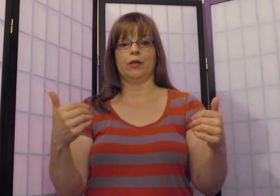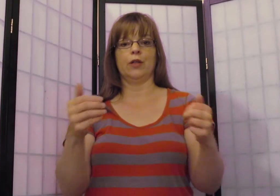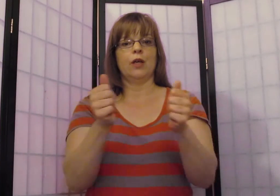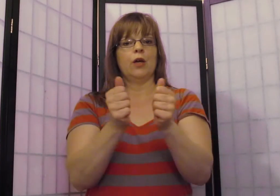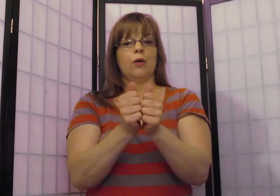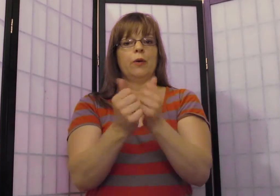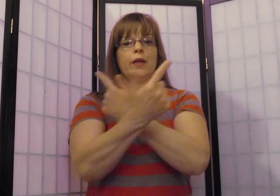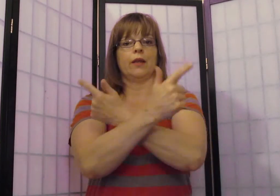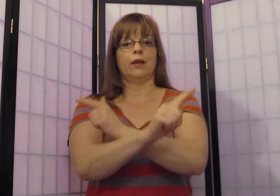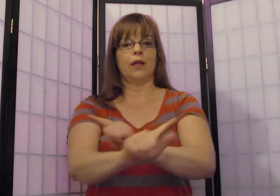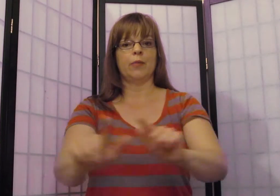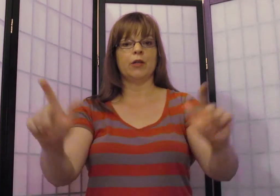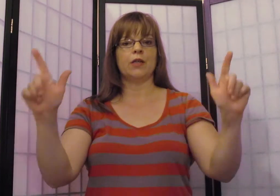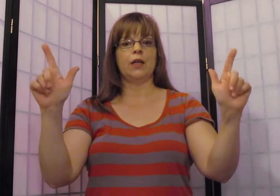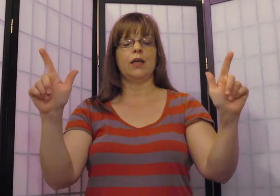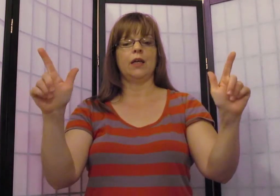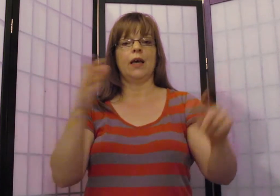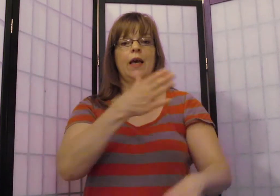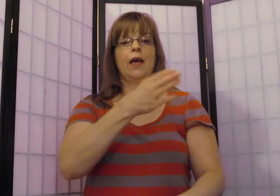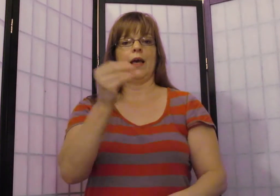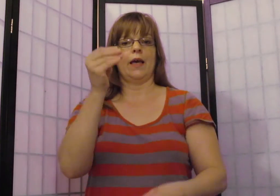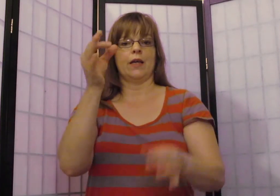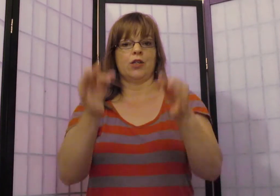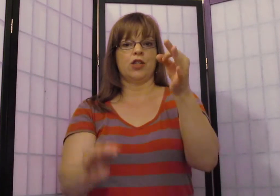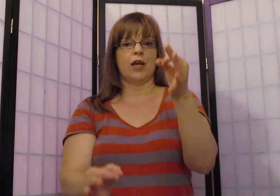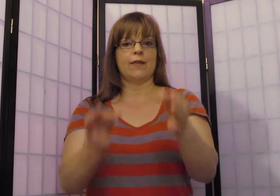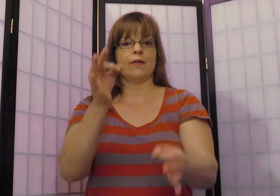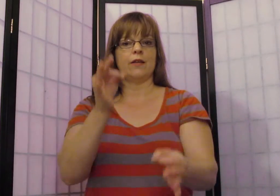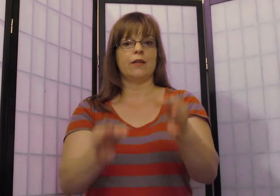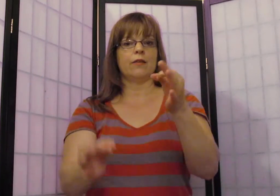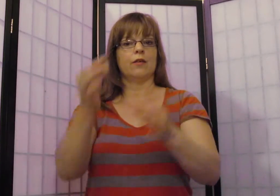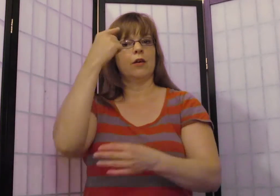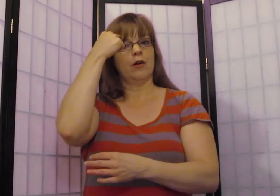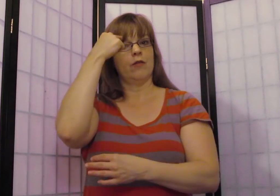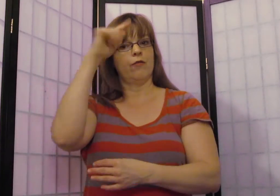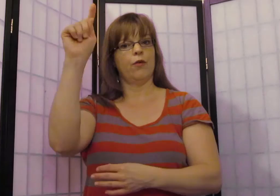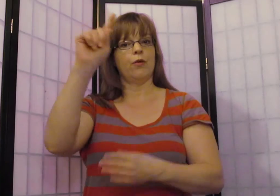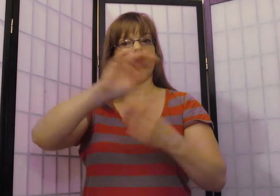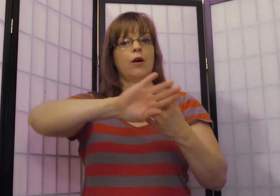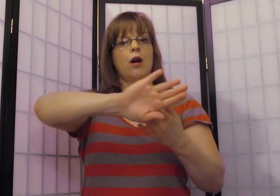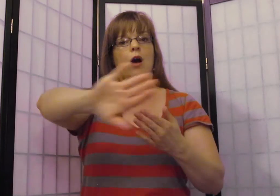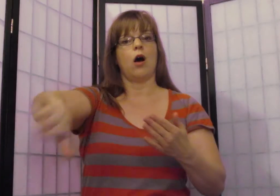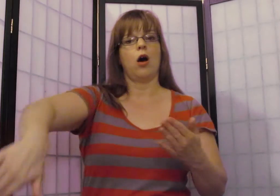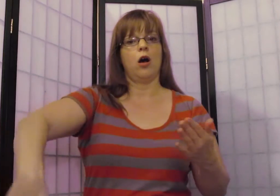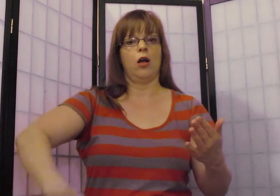indivisible, with liberty and justice for all.